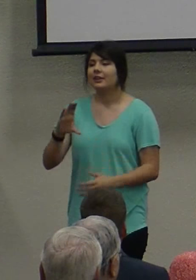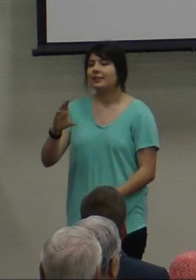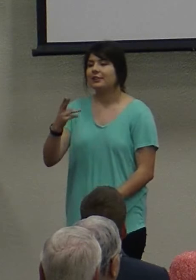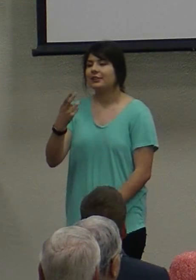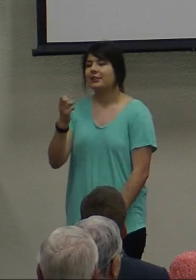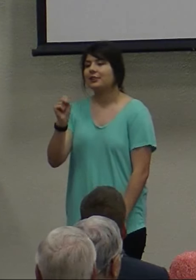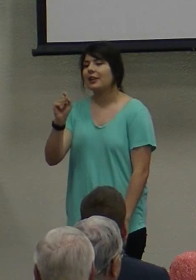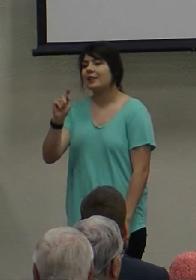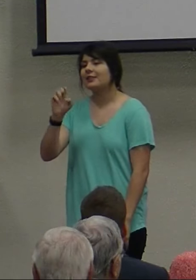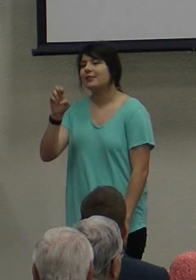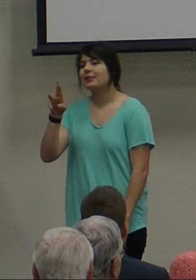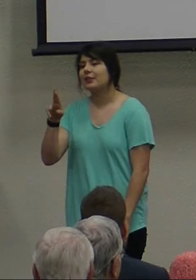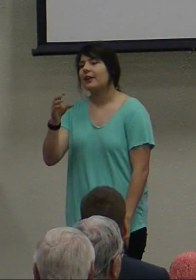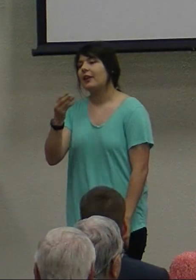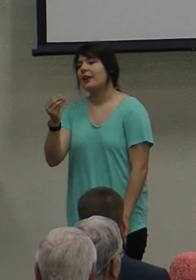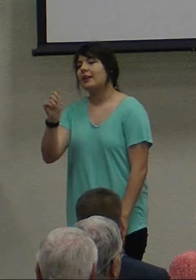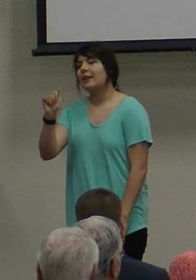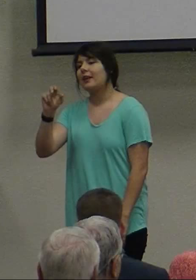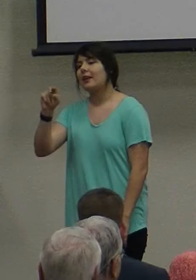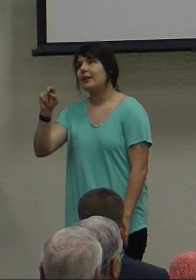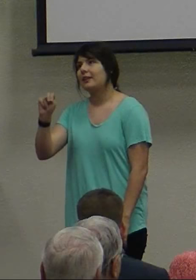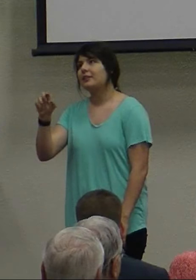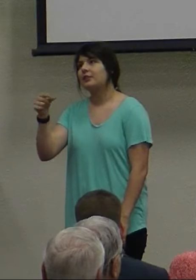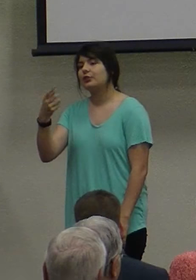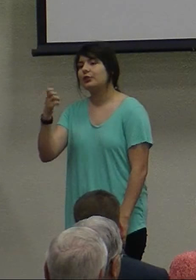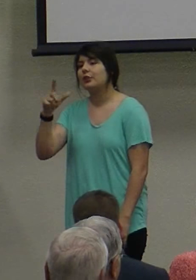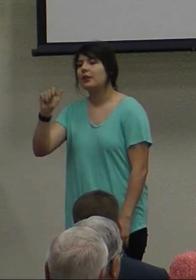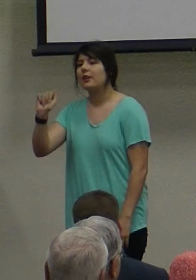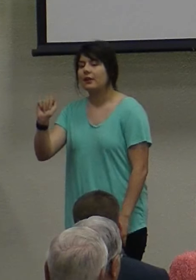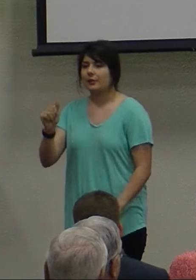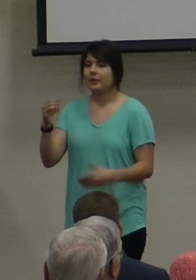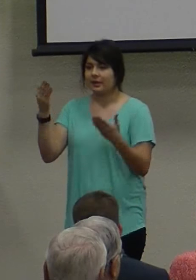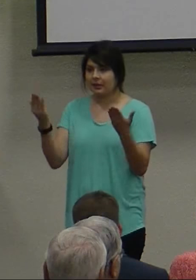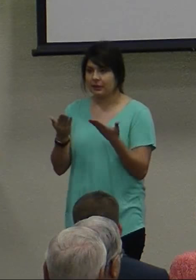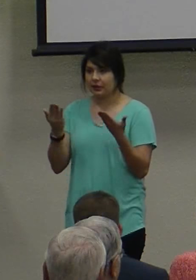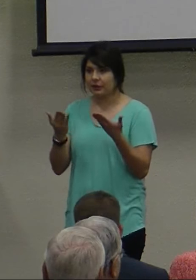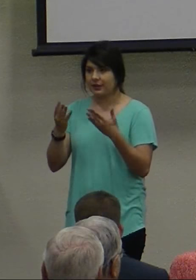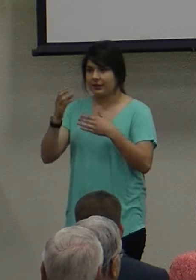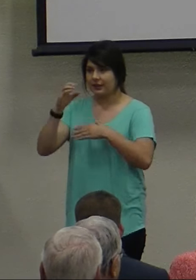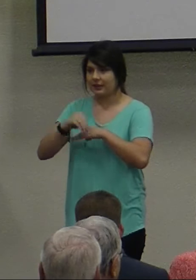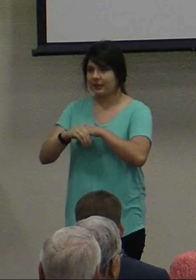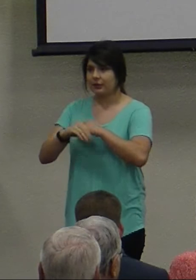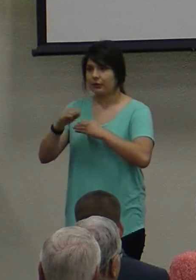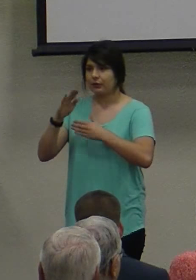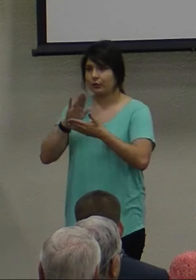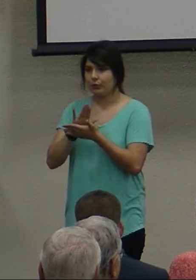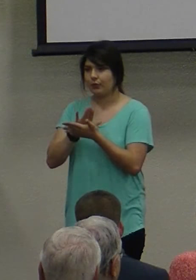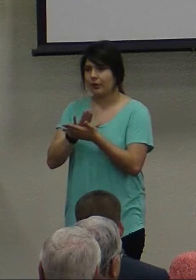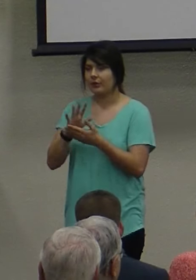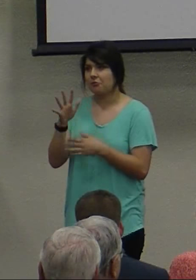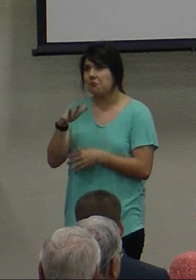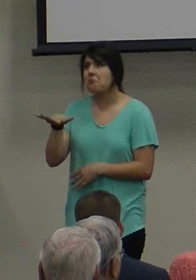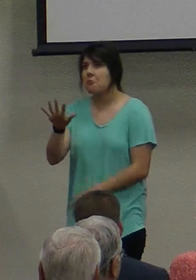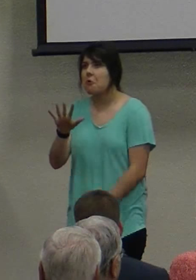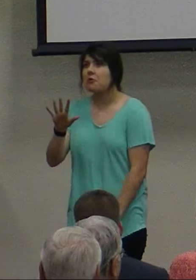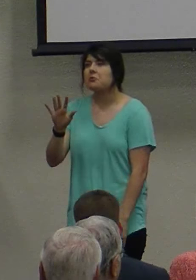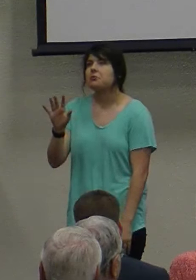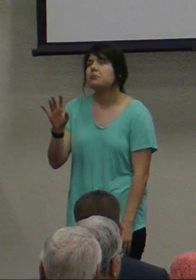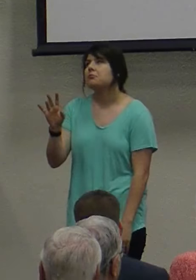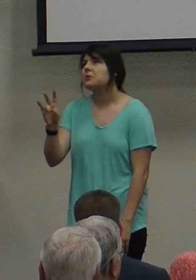Chester and Angela were here in school in the 70s, somewhere around